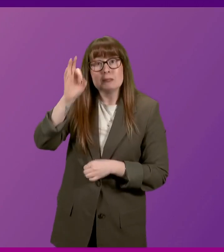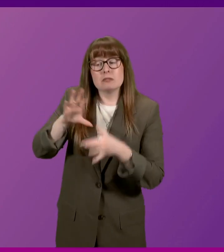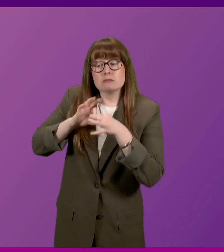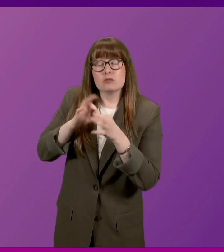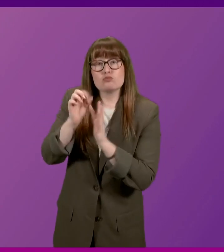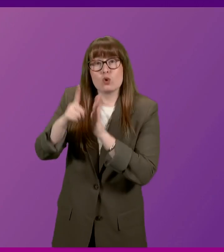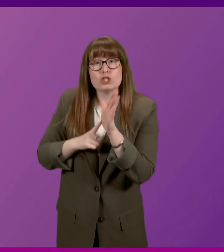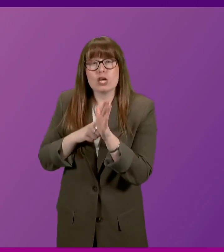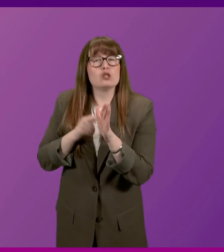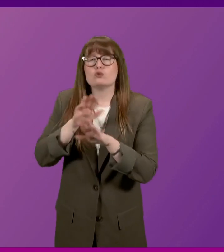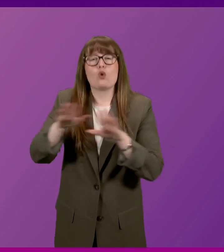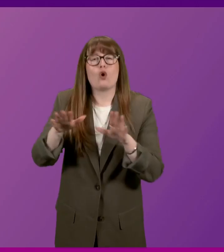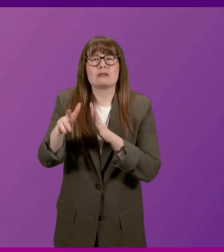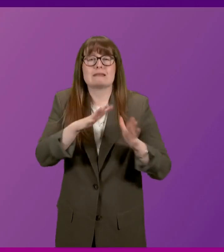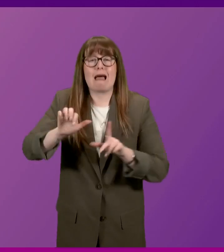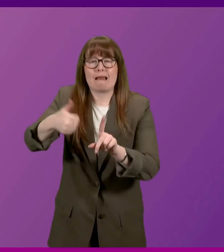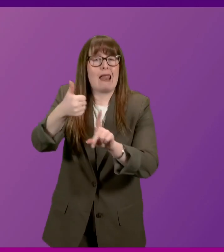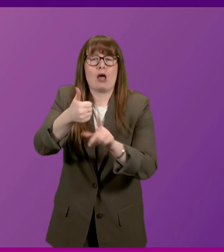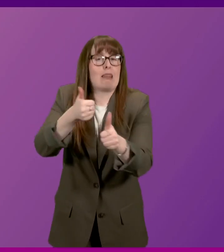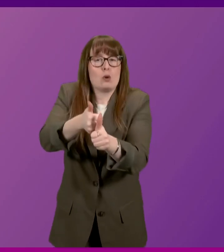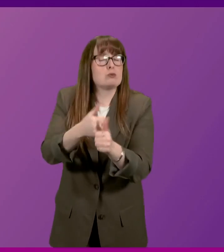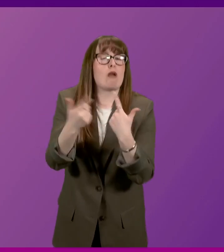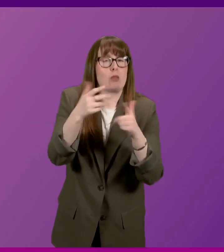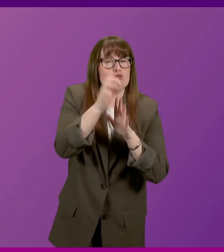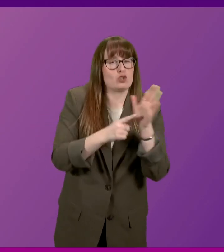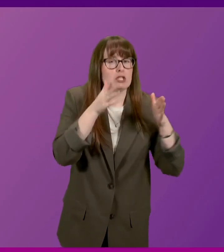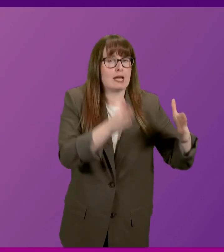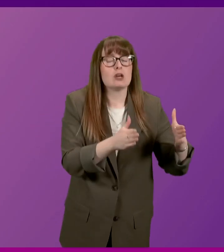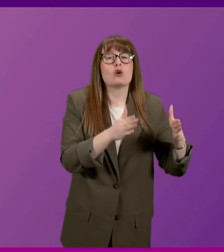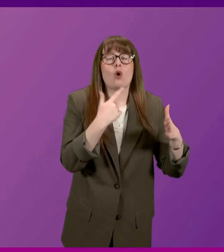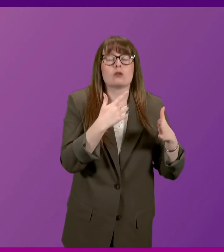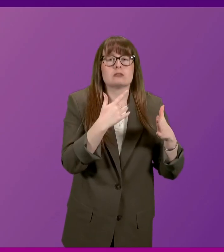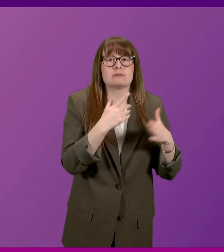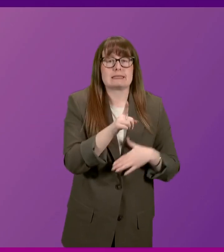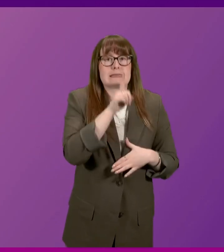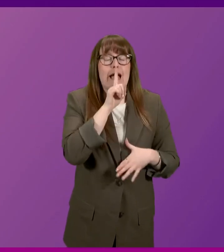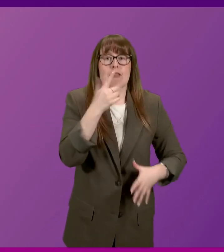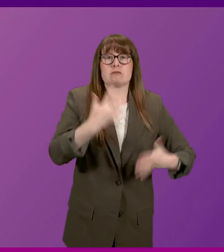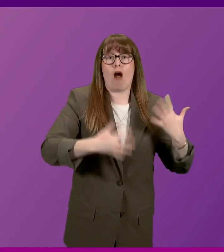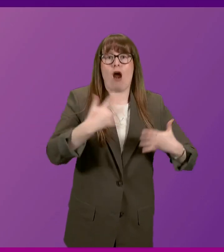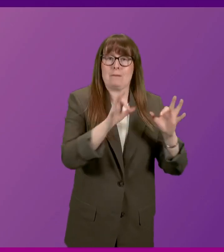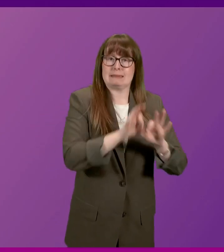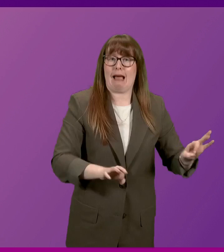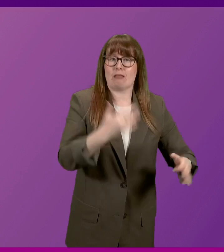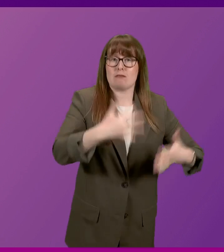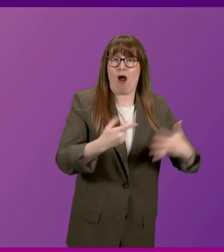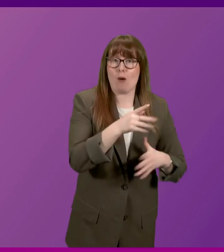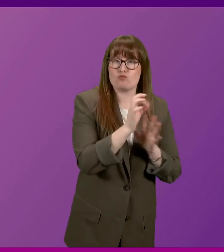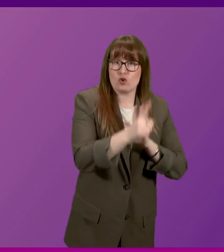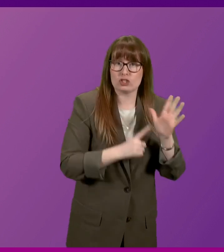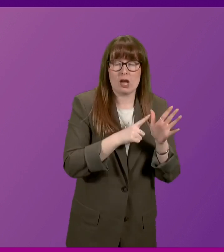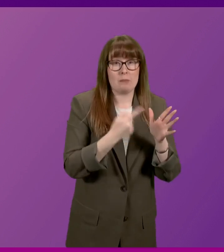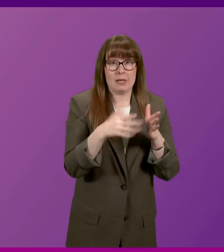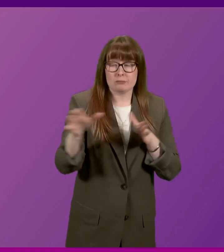before the Sign Loud project with Claire, where we were called the Silent Harm Project, and we actually brought together a